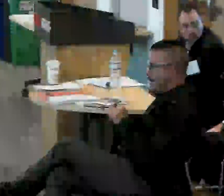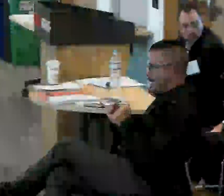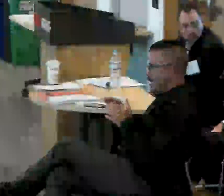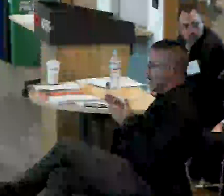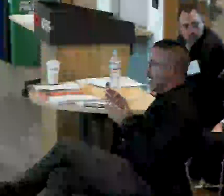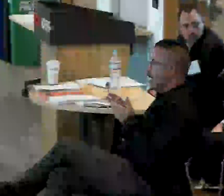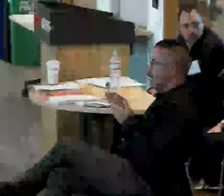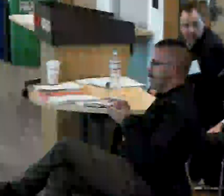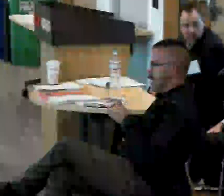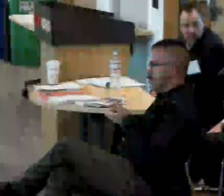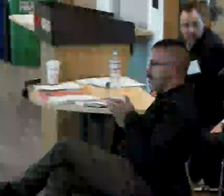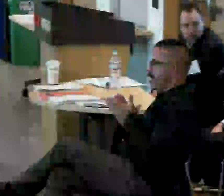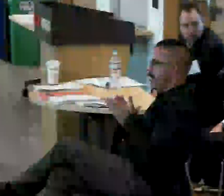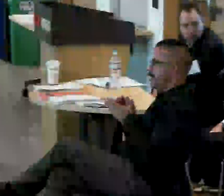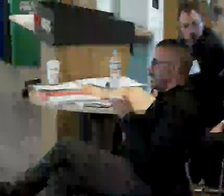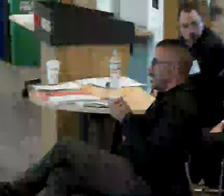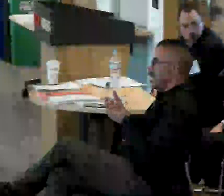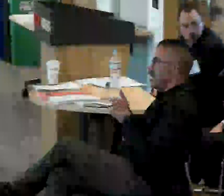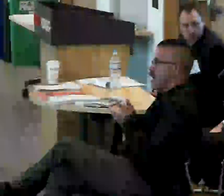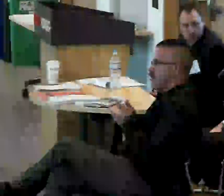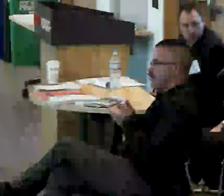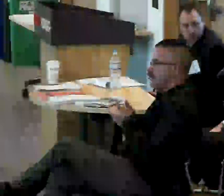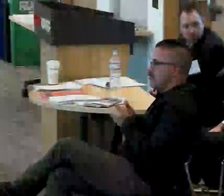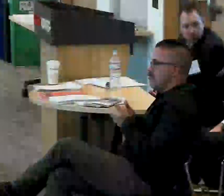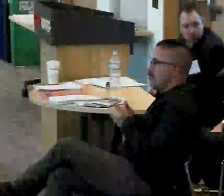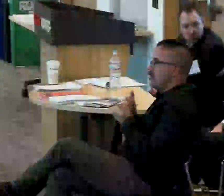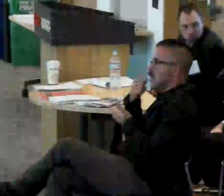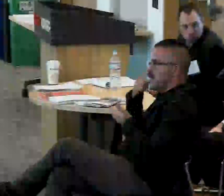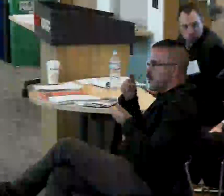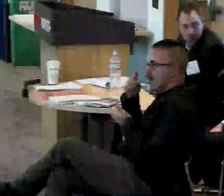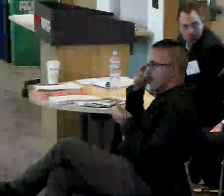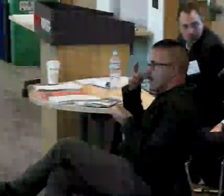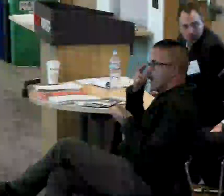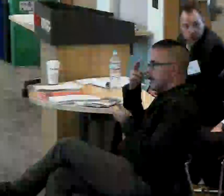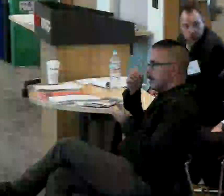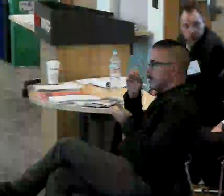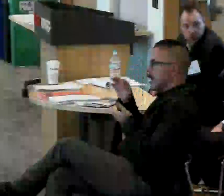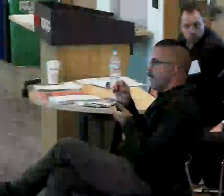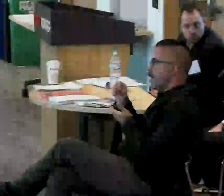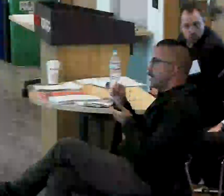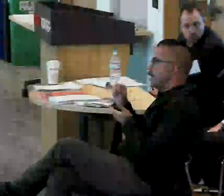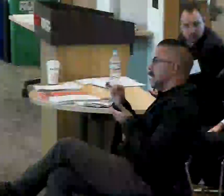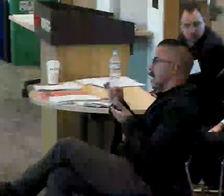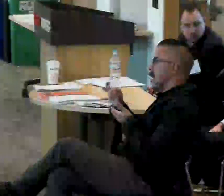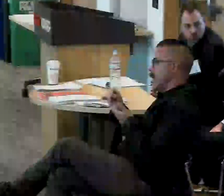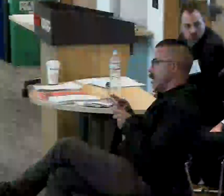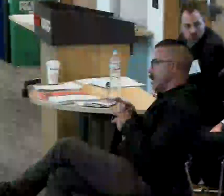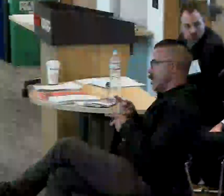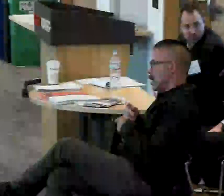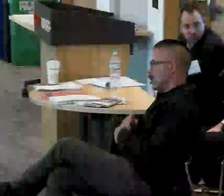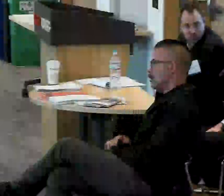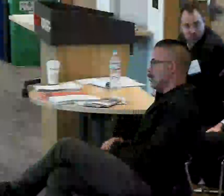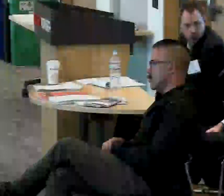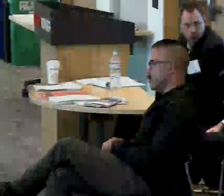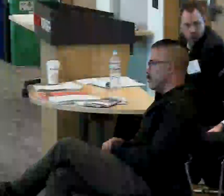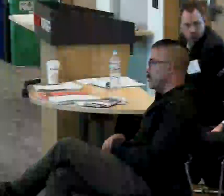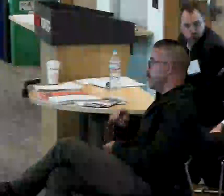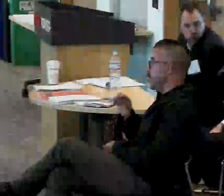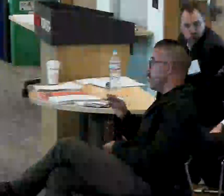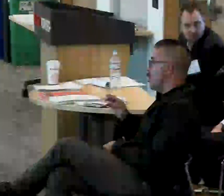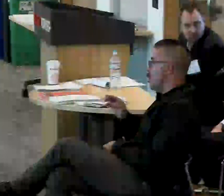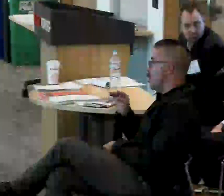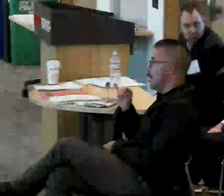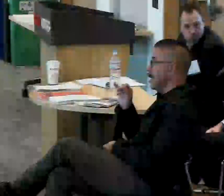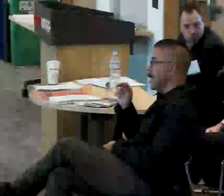as income for the purposes of SSI calculation or the purposes of income